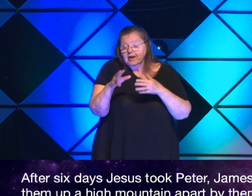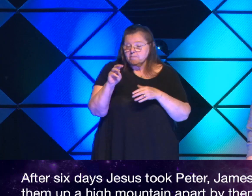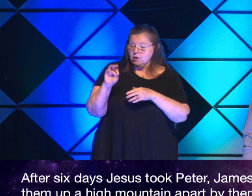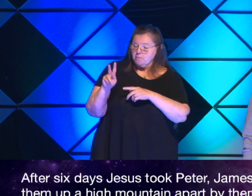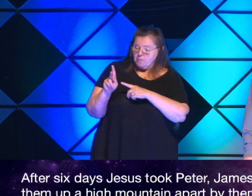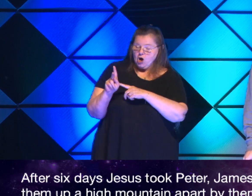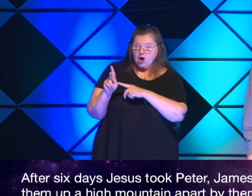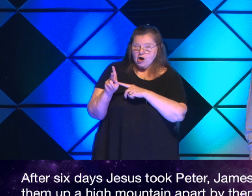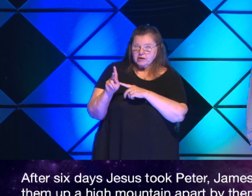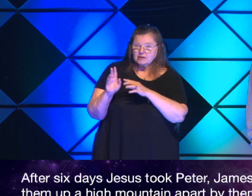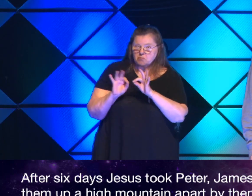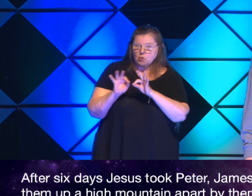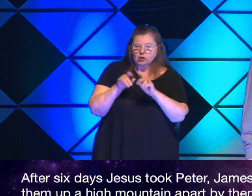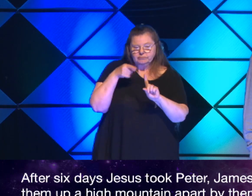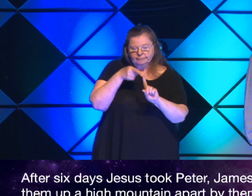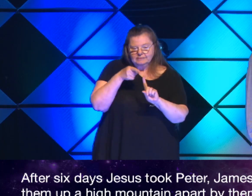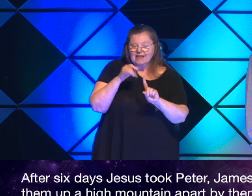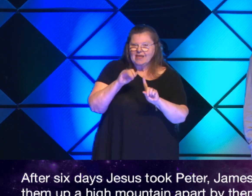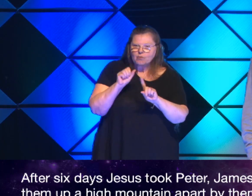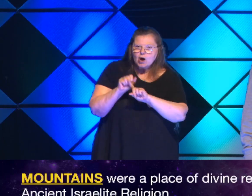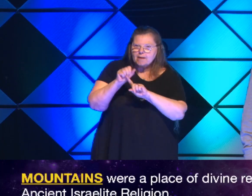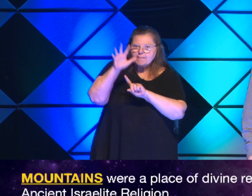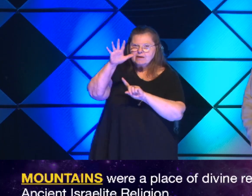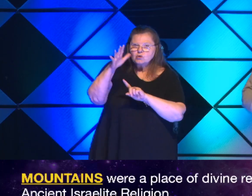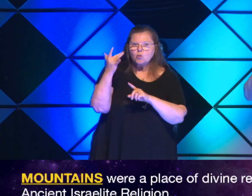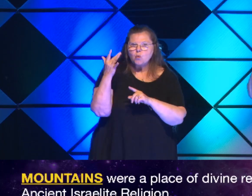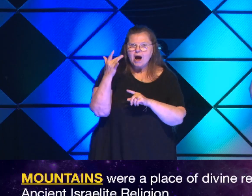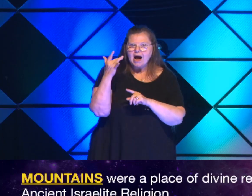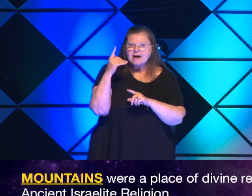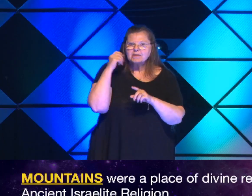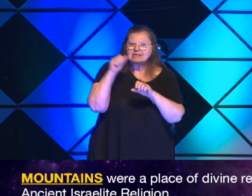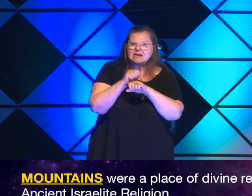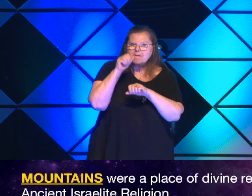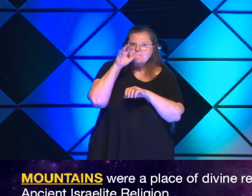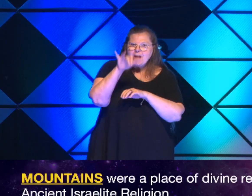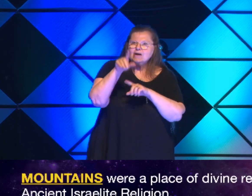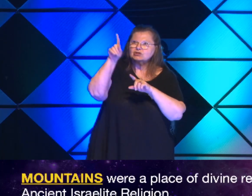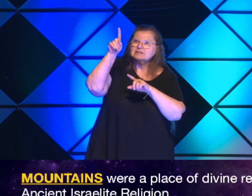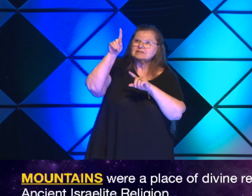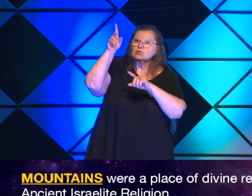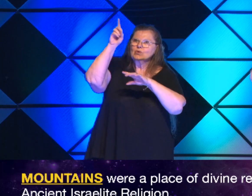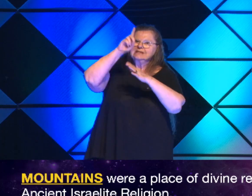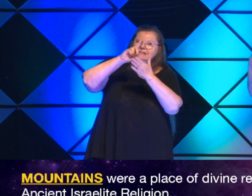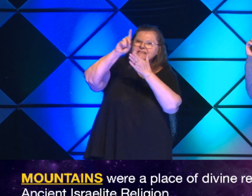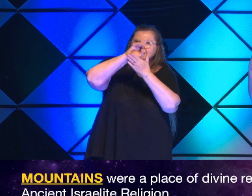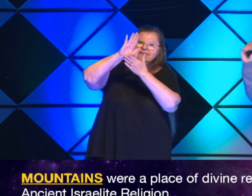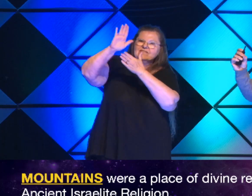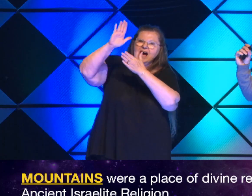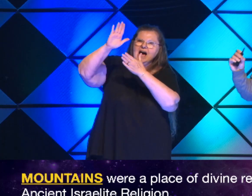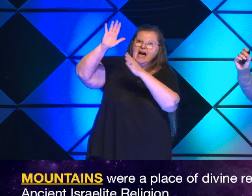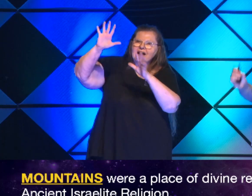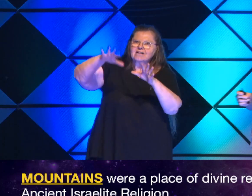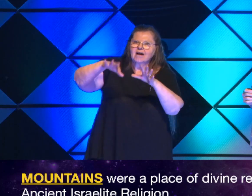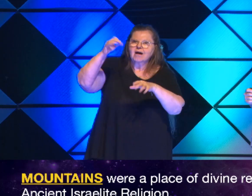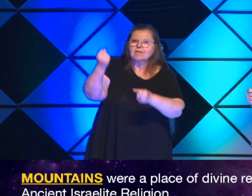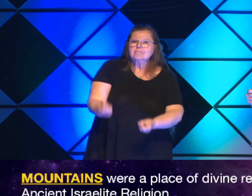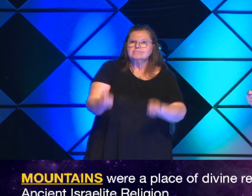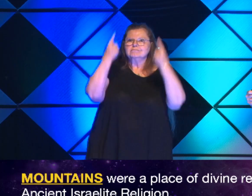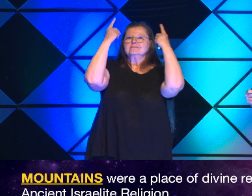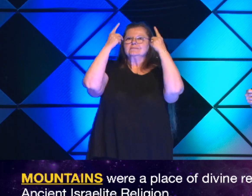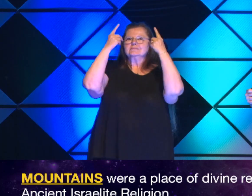that we're up on a mountain. Why is that? Because mountains were places of divine revelation in ancient Israelite